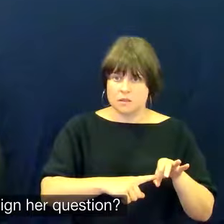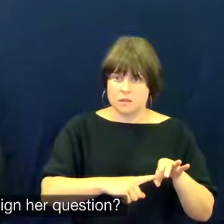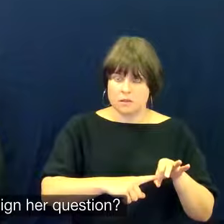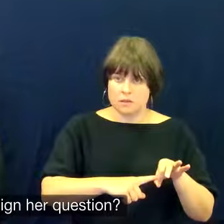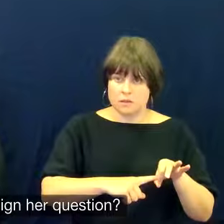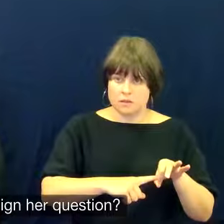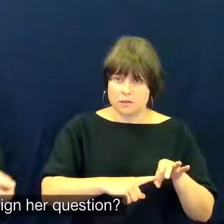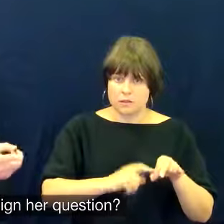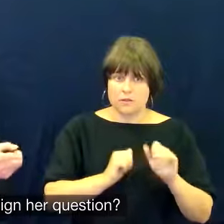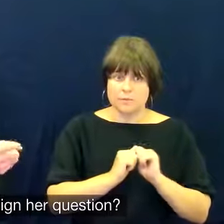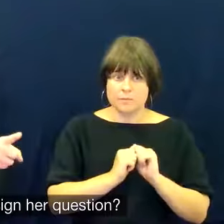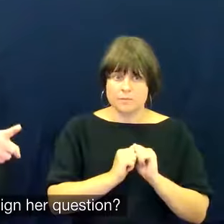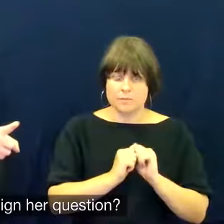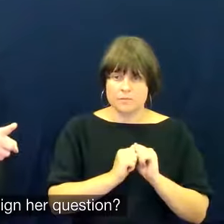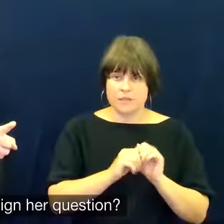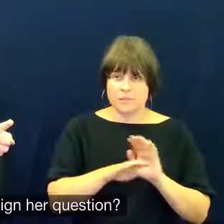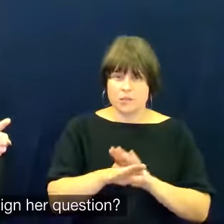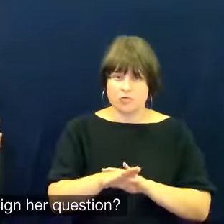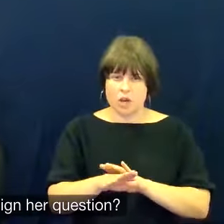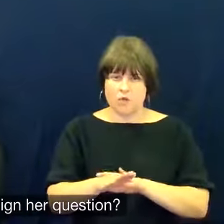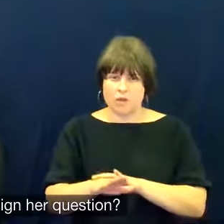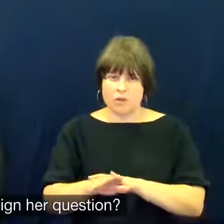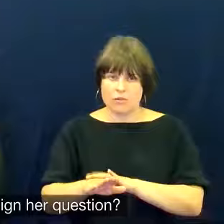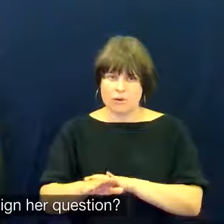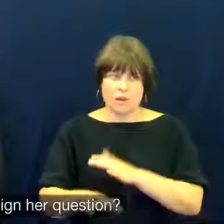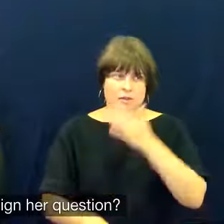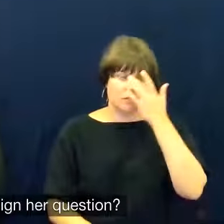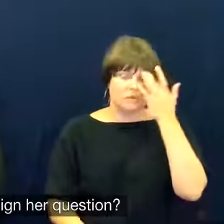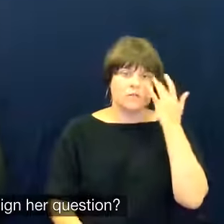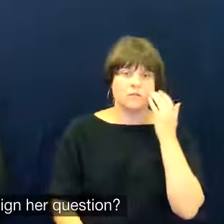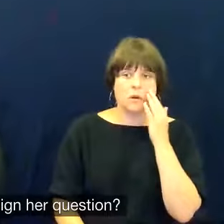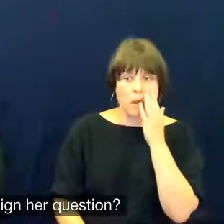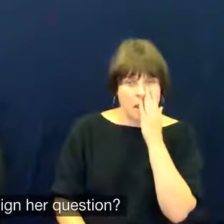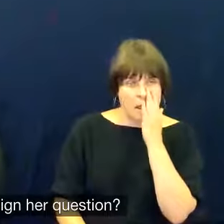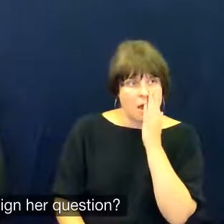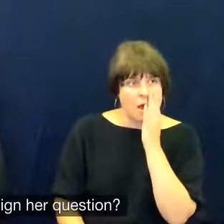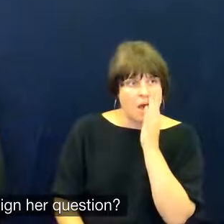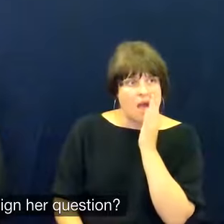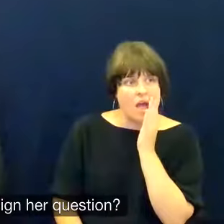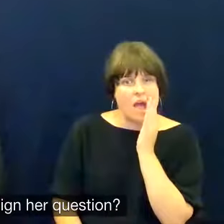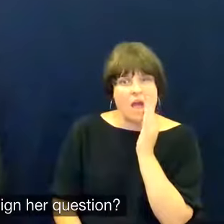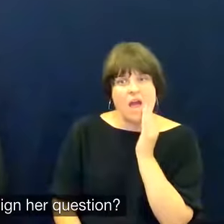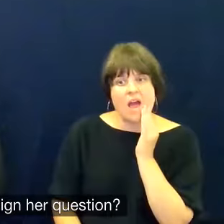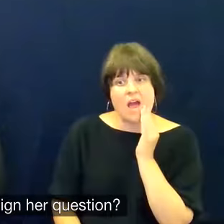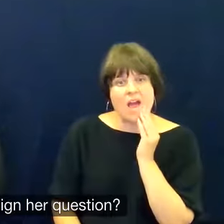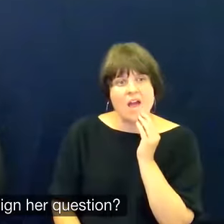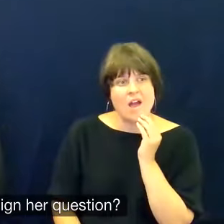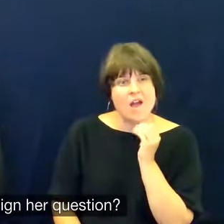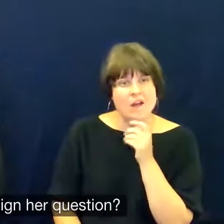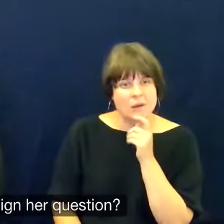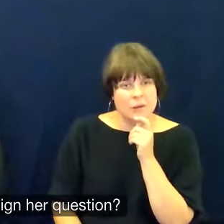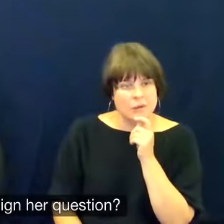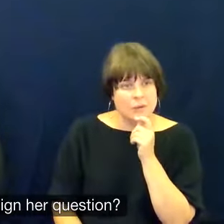A little bit further to the right. Dennis, we can change it on our settings. If you click on Heather.